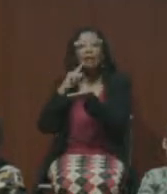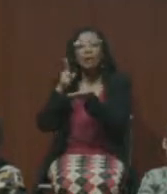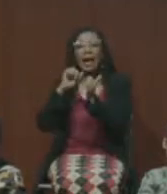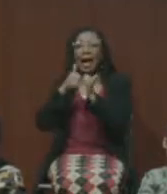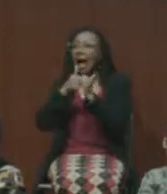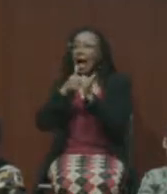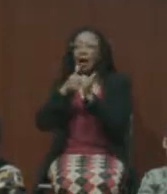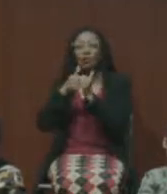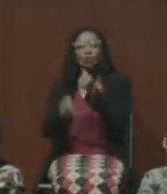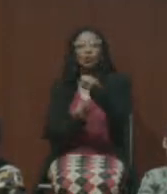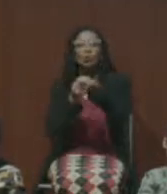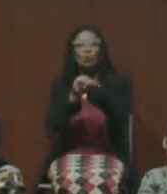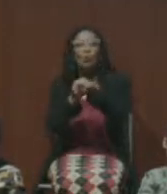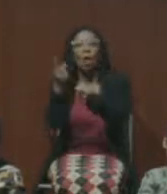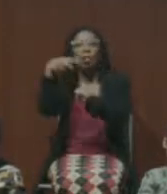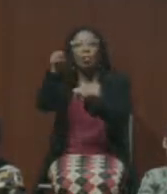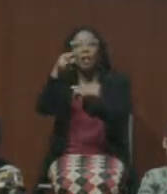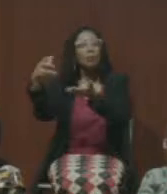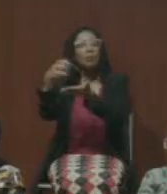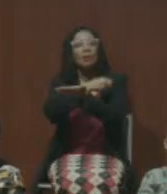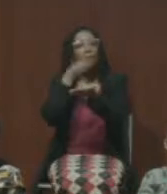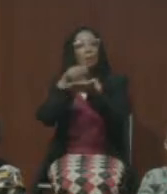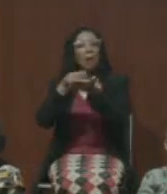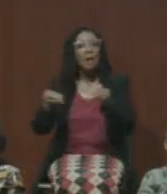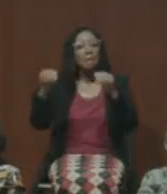and how we stop it.